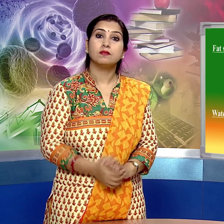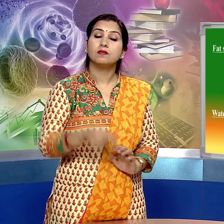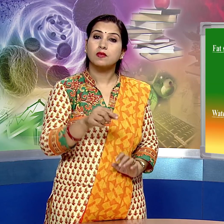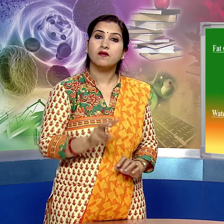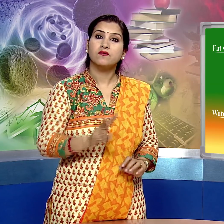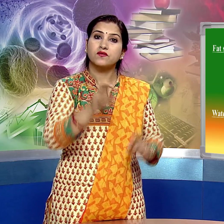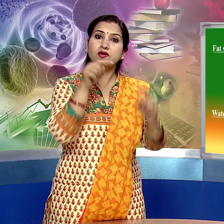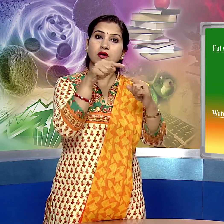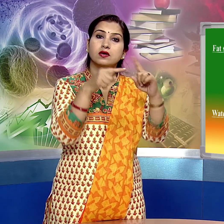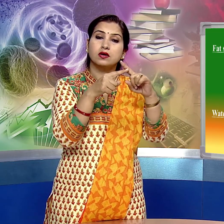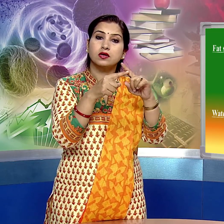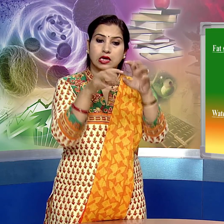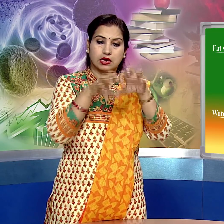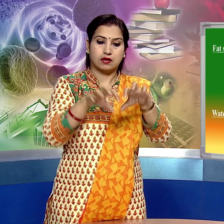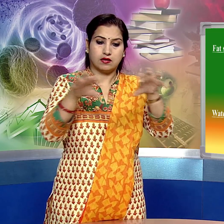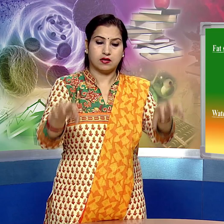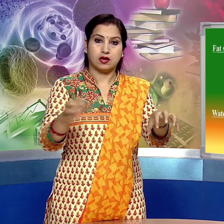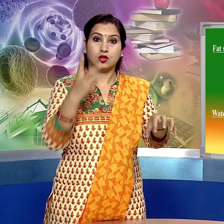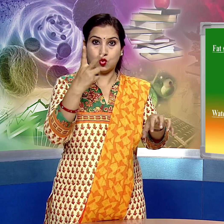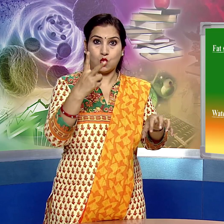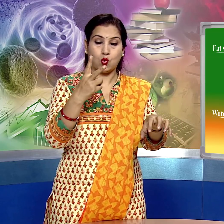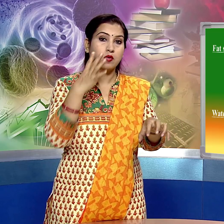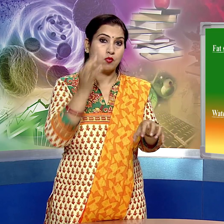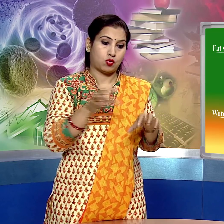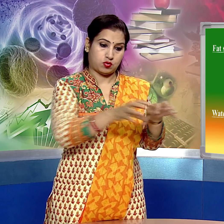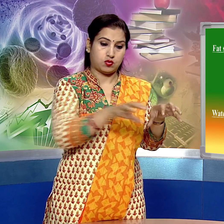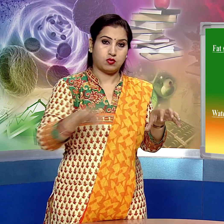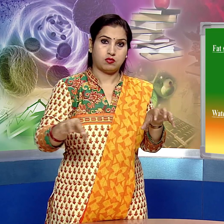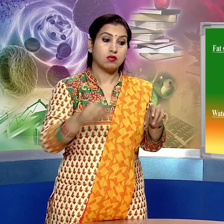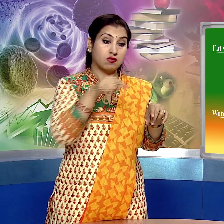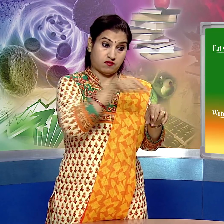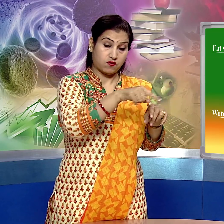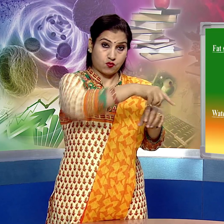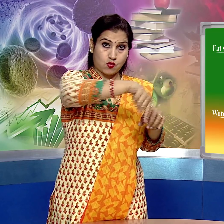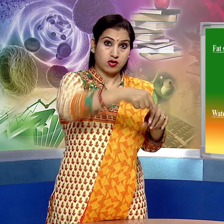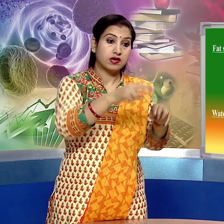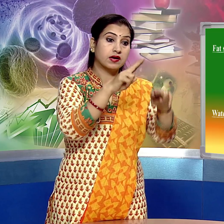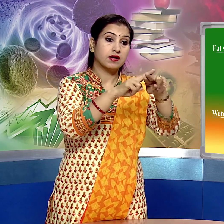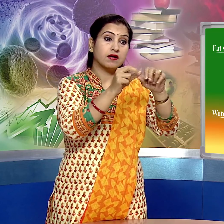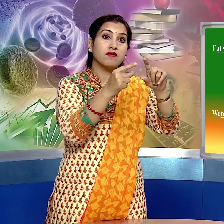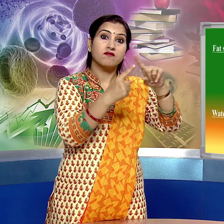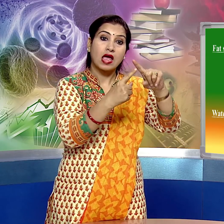Vitamins are mainly of two types. The one is fat soluble vitamins.